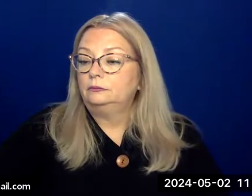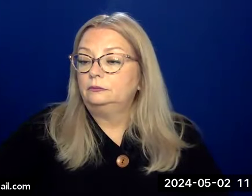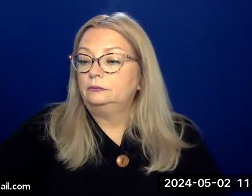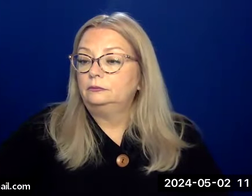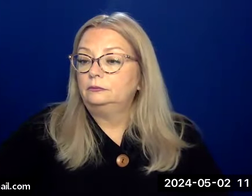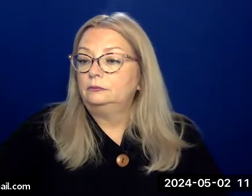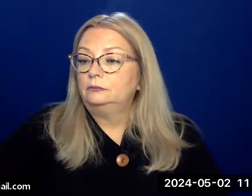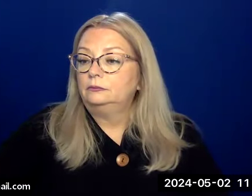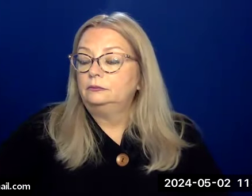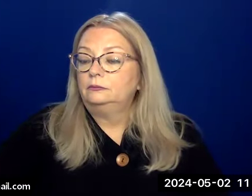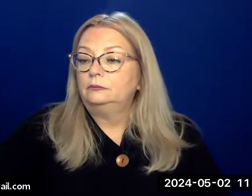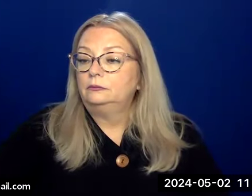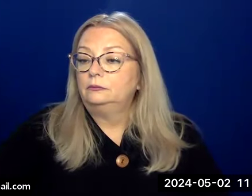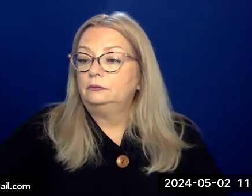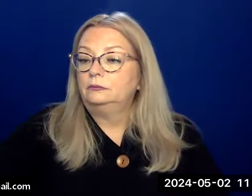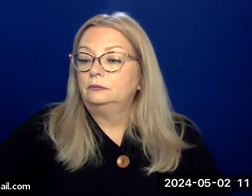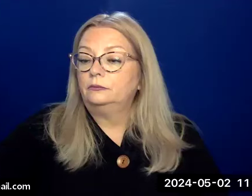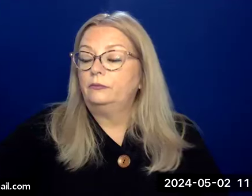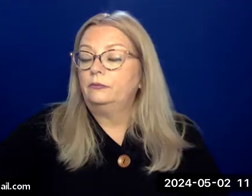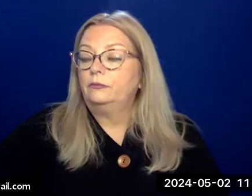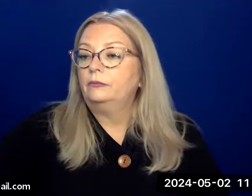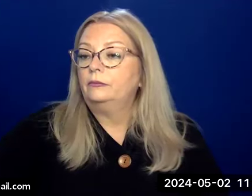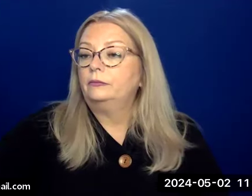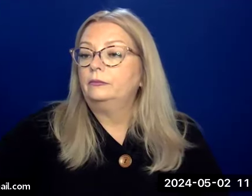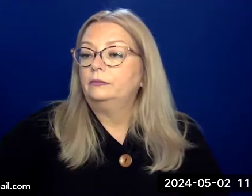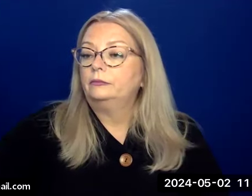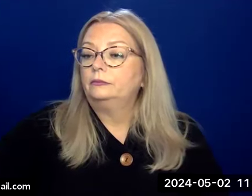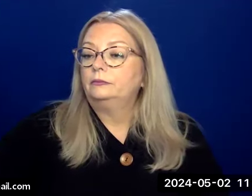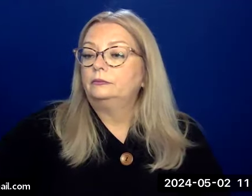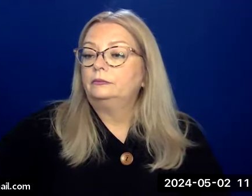Oops. Mute. I need to mute.